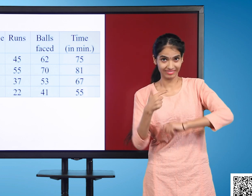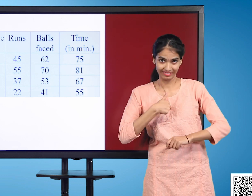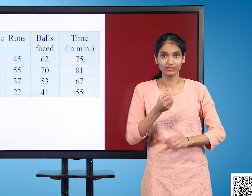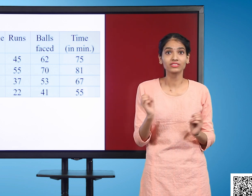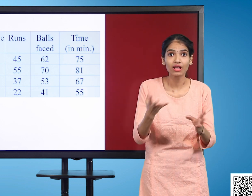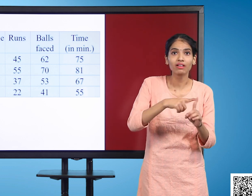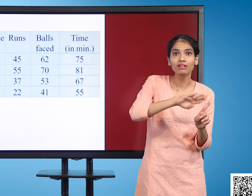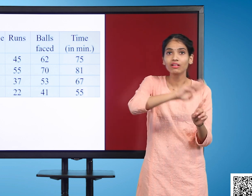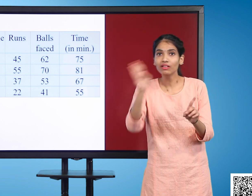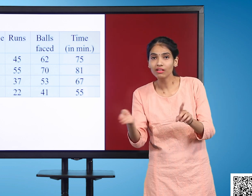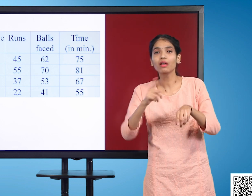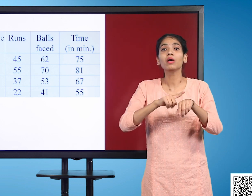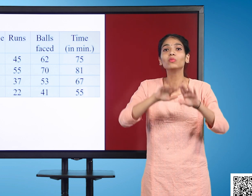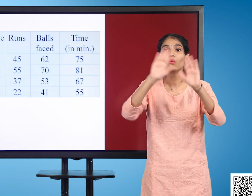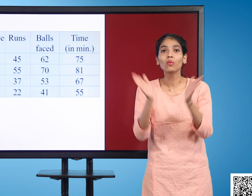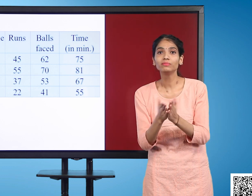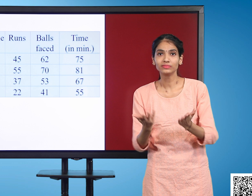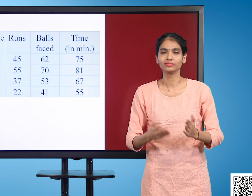62, 75.